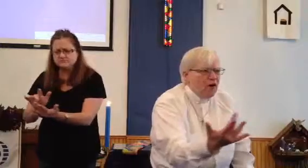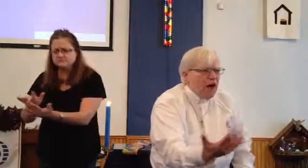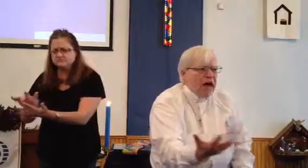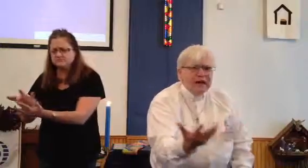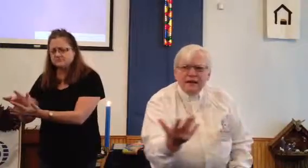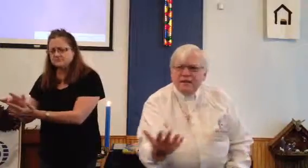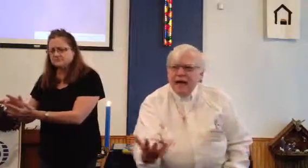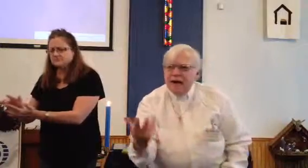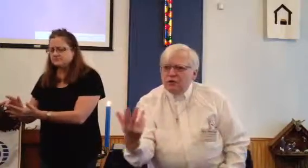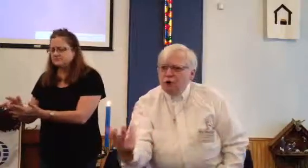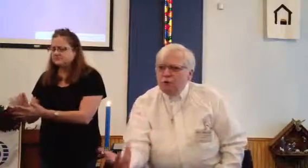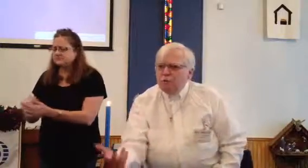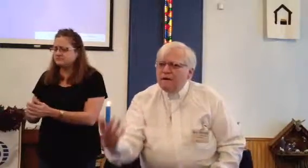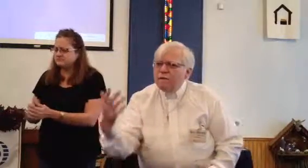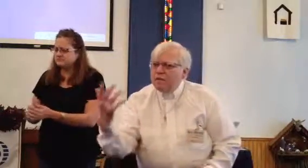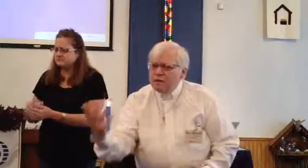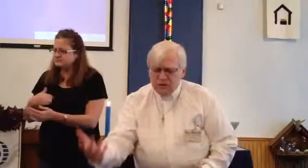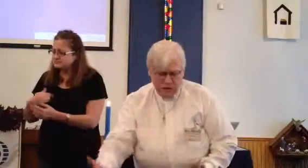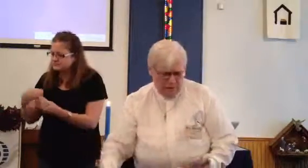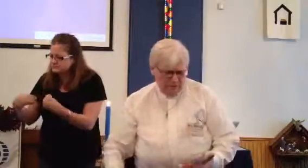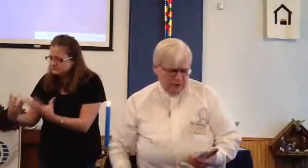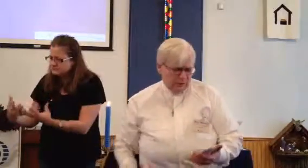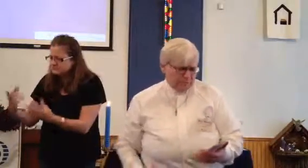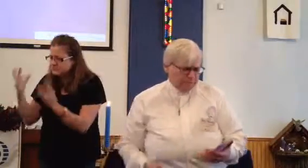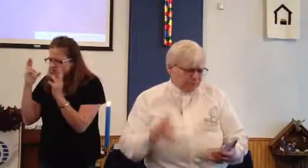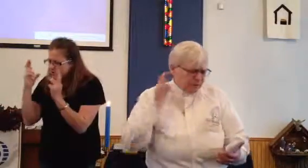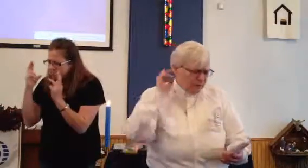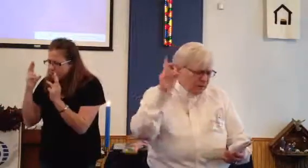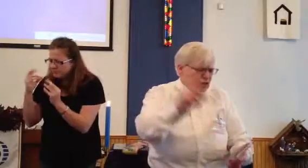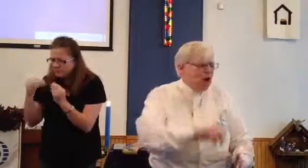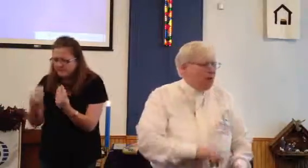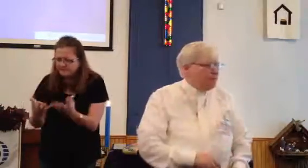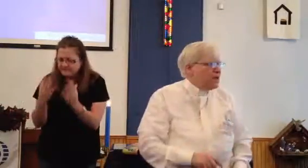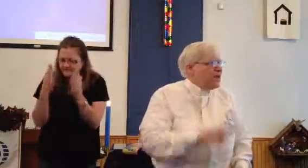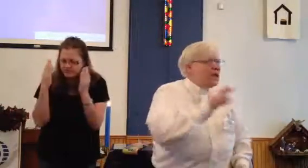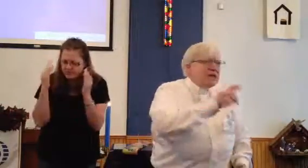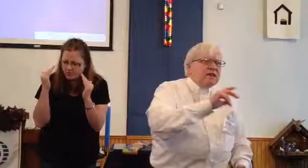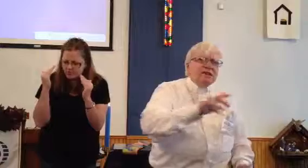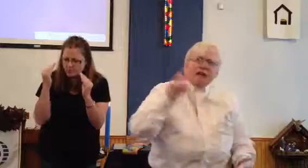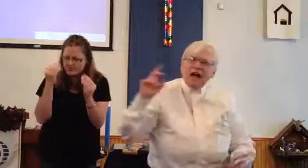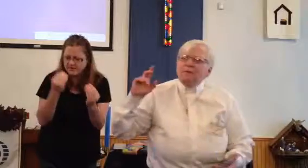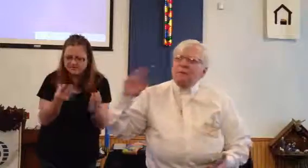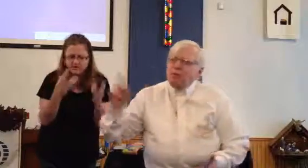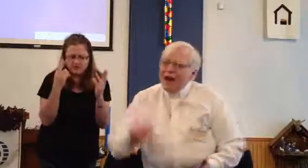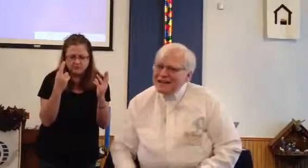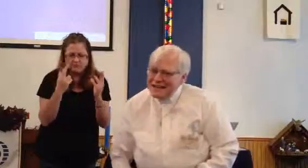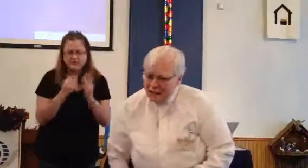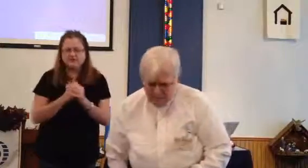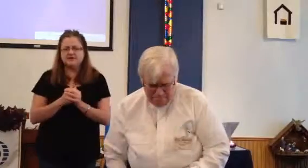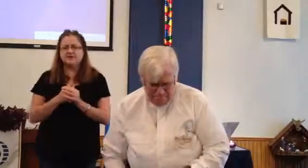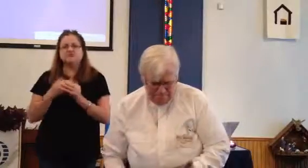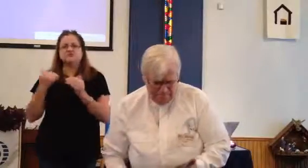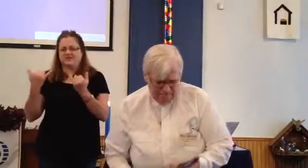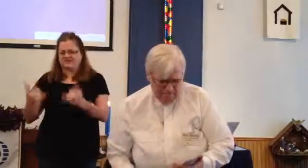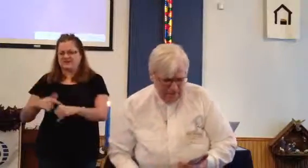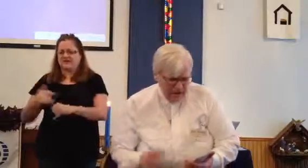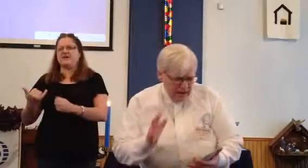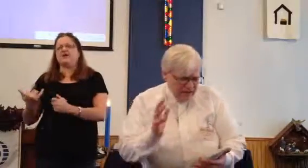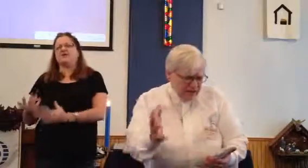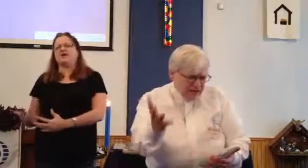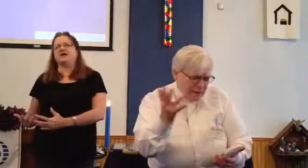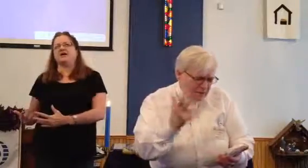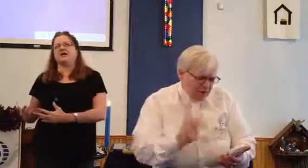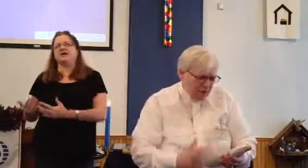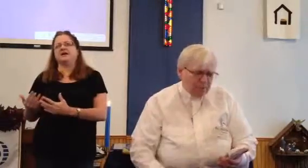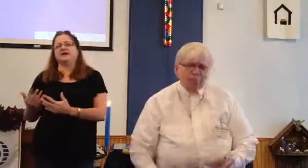to find that hope for themselves. So, in this time of waiting,